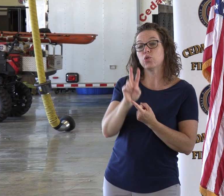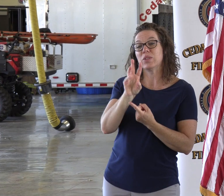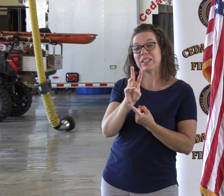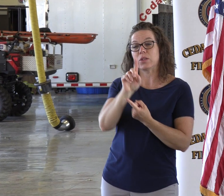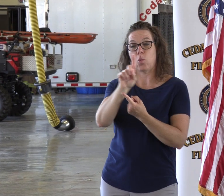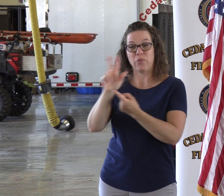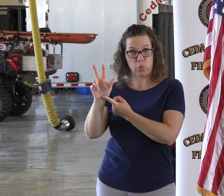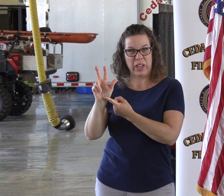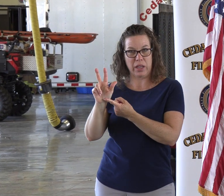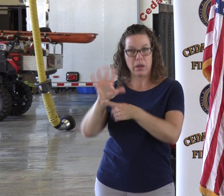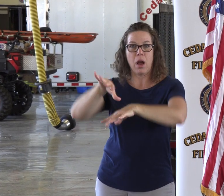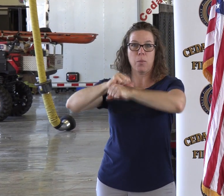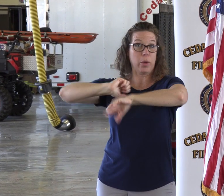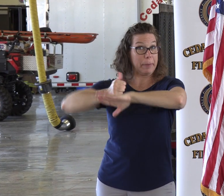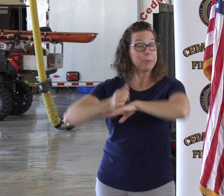to make an appointment.